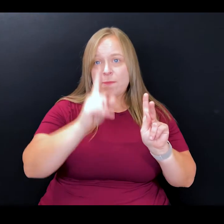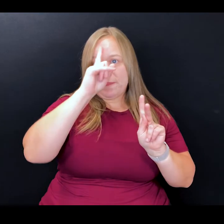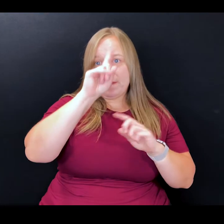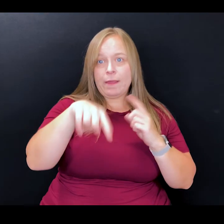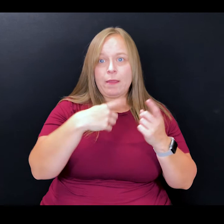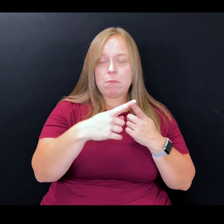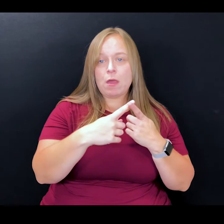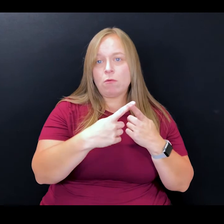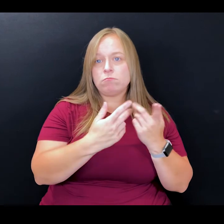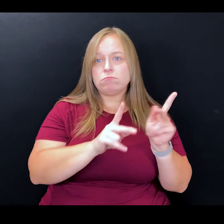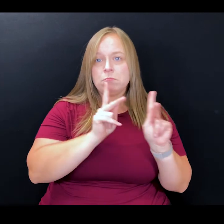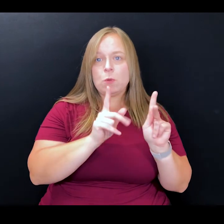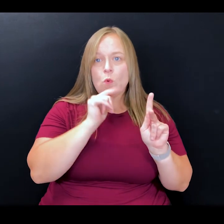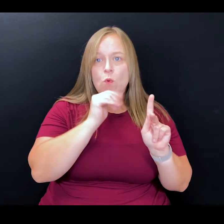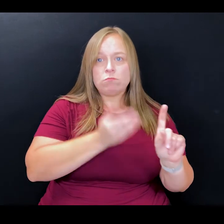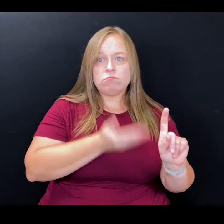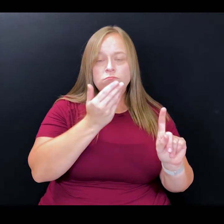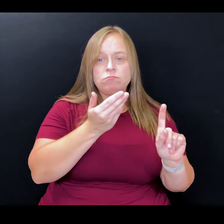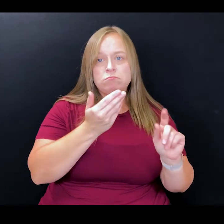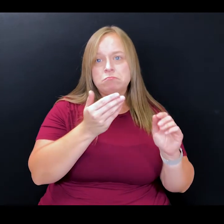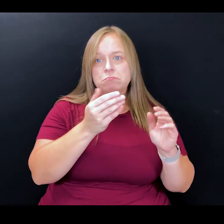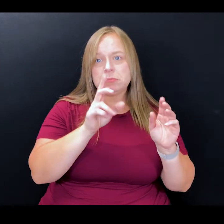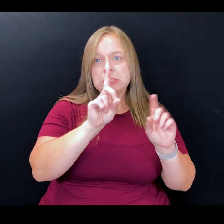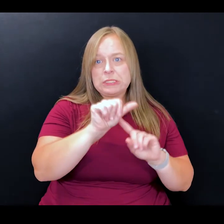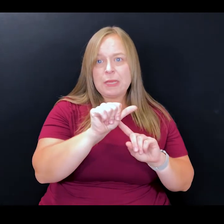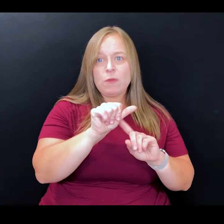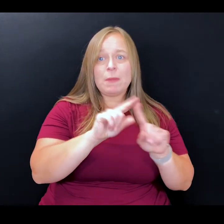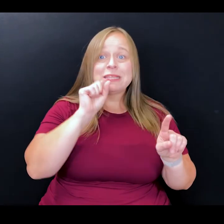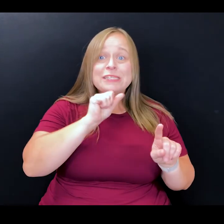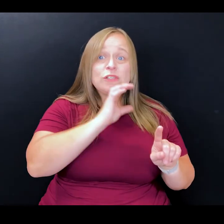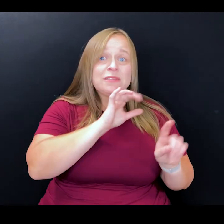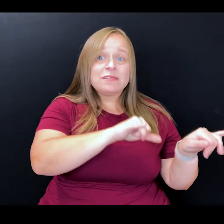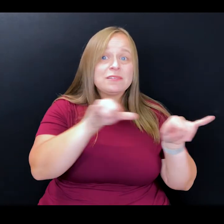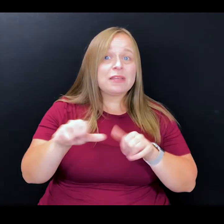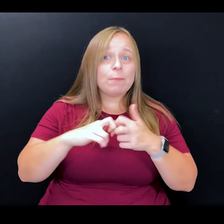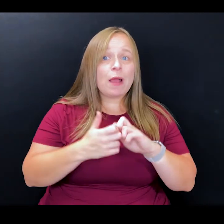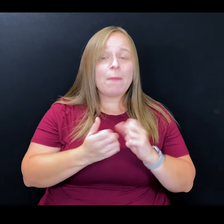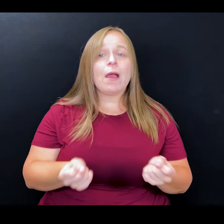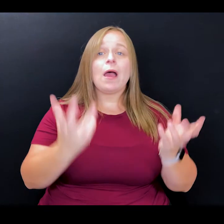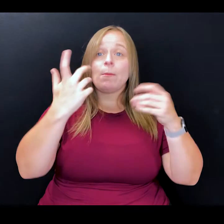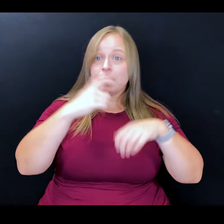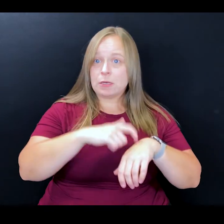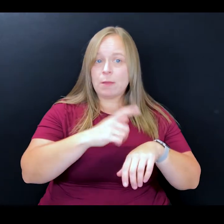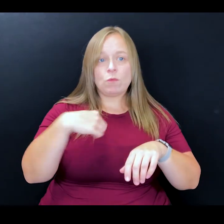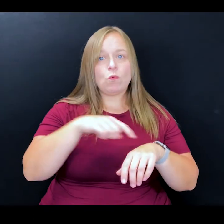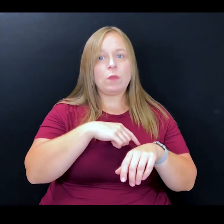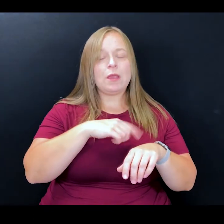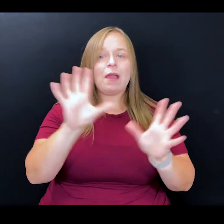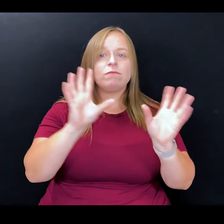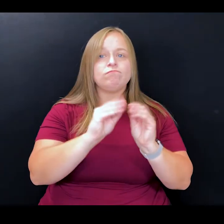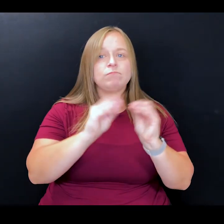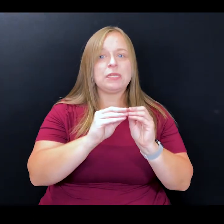people think about the people who are with disabilities, but seniors have the same problem. How many times, we